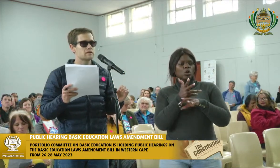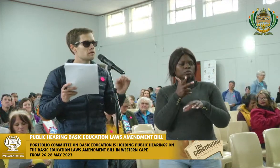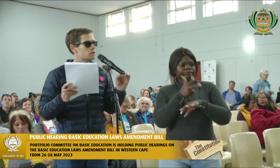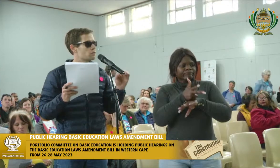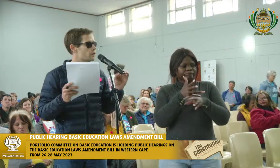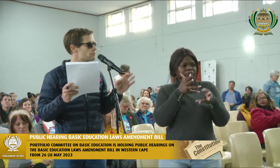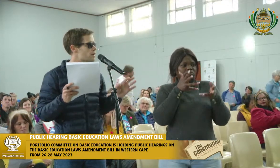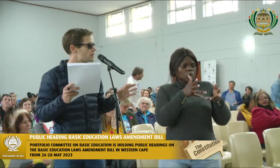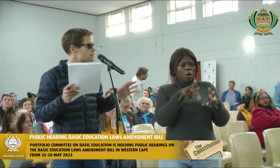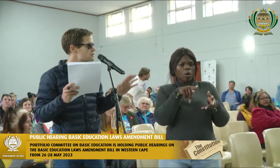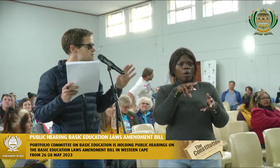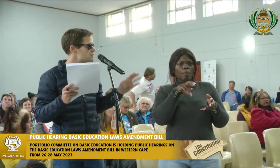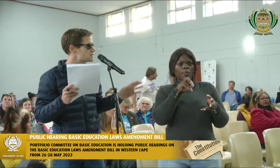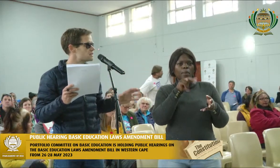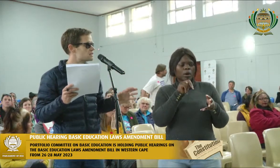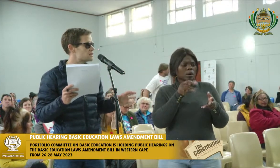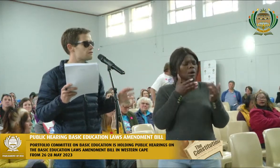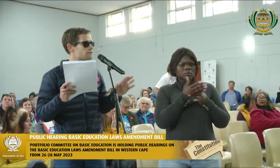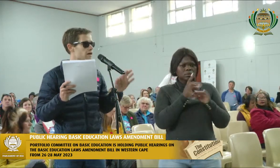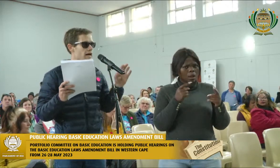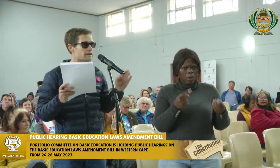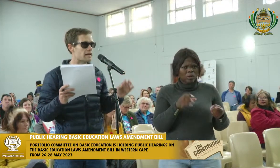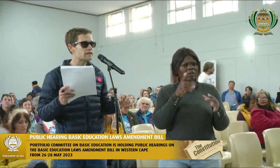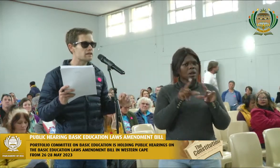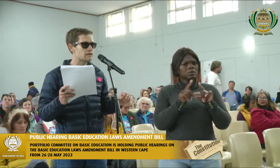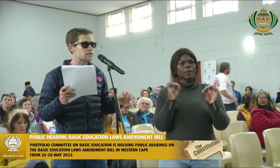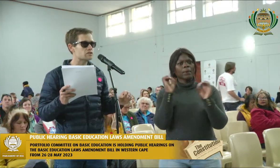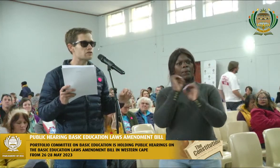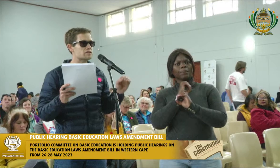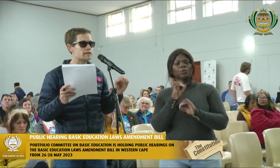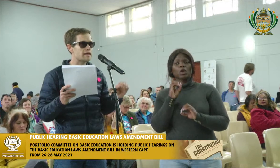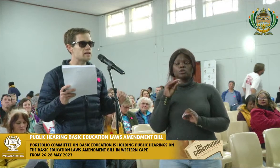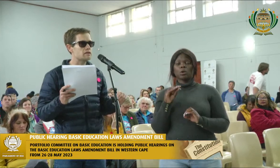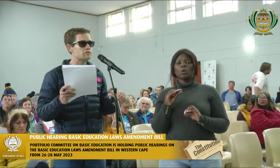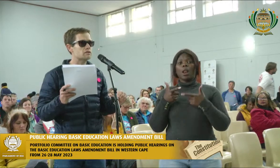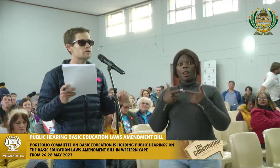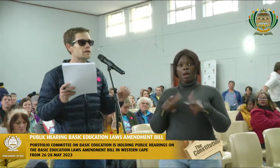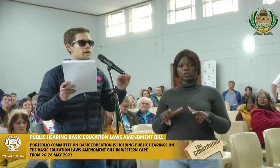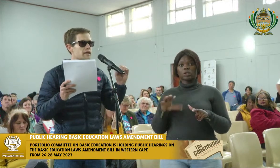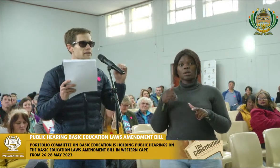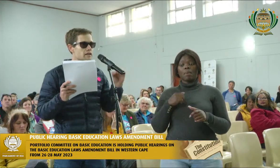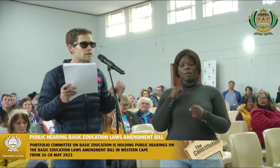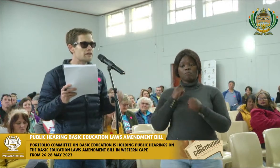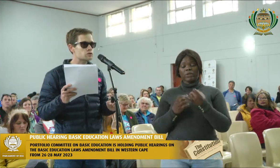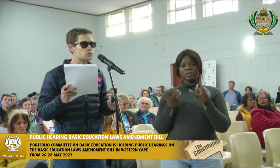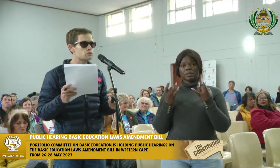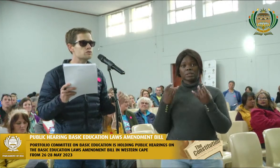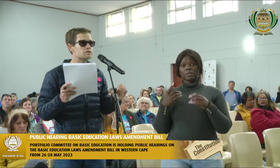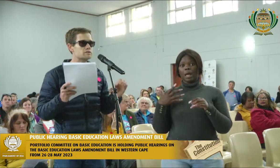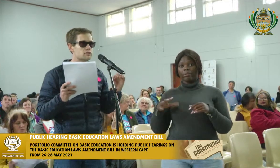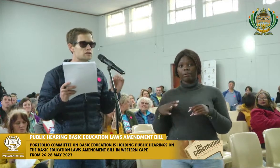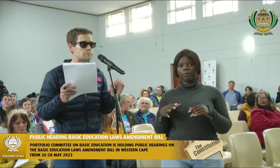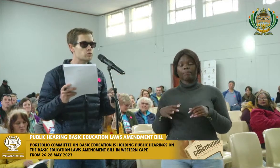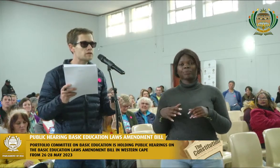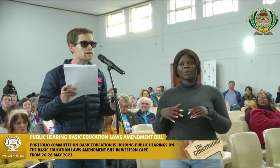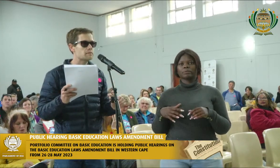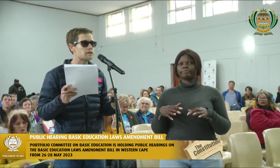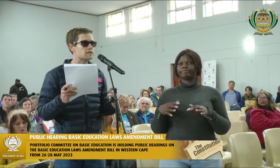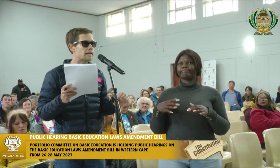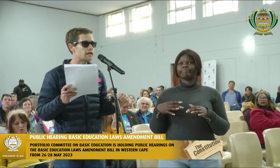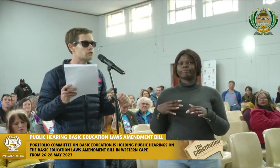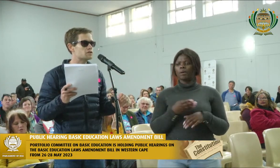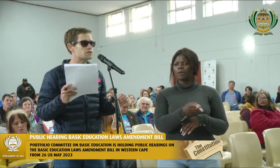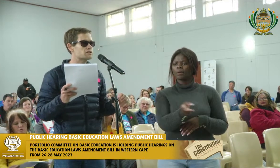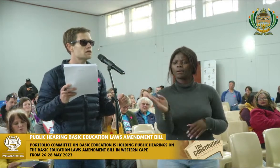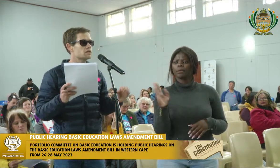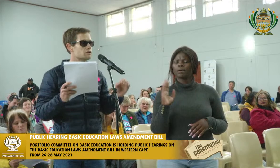Language. When my brothers and sisters here of other colors are standing around and they don't have schools that are supporting them